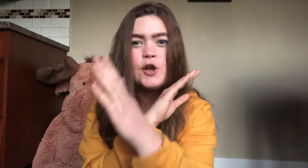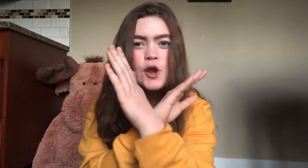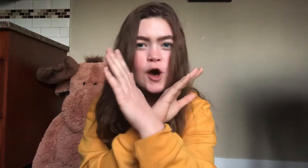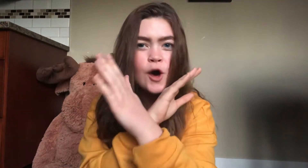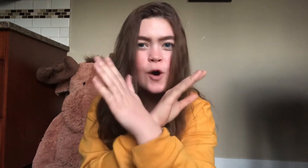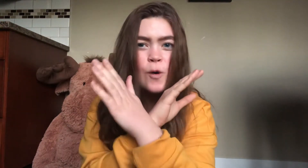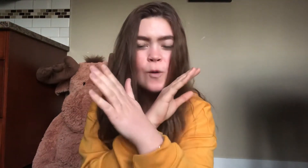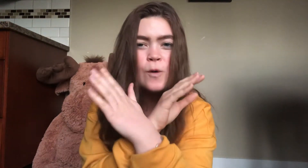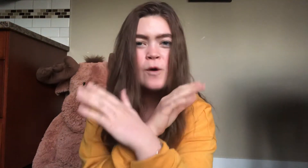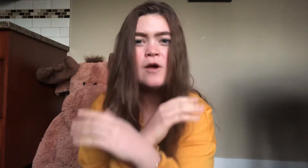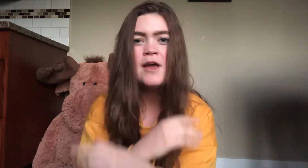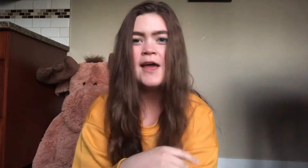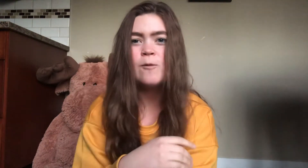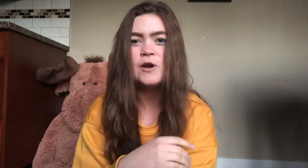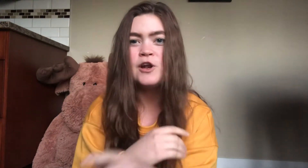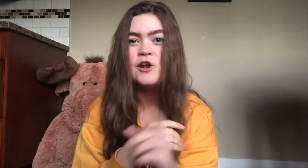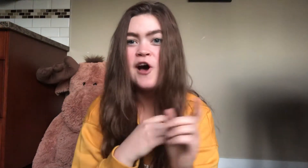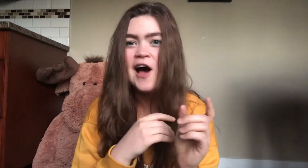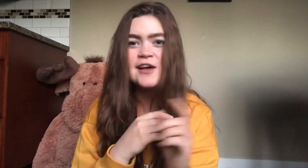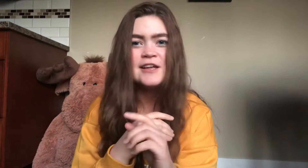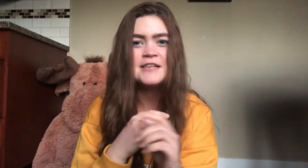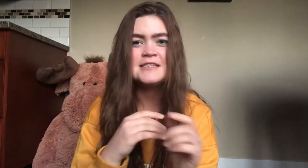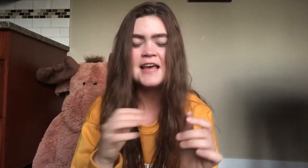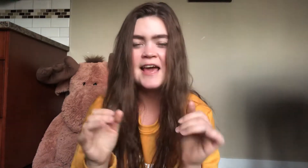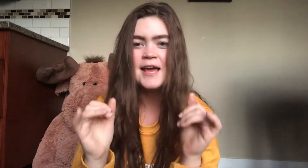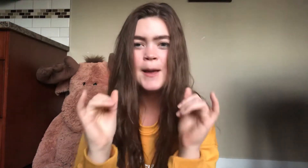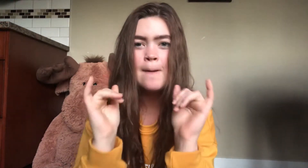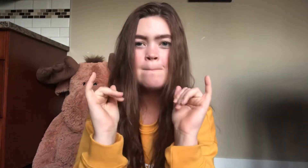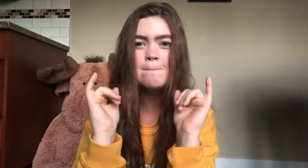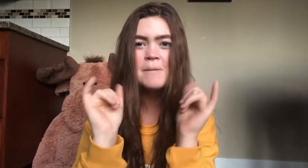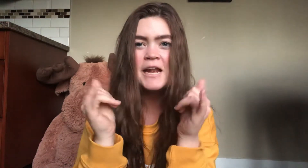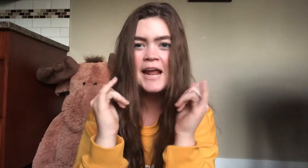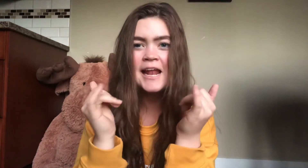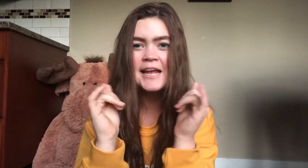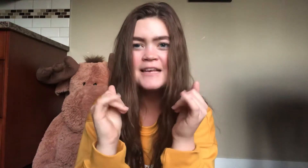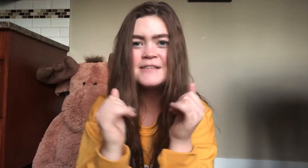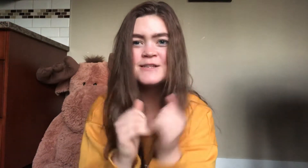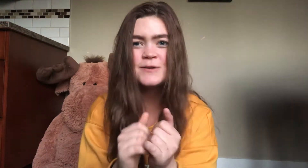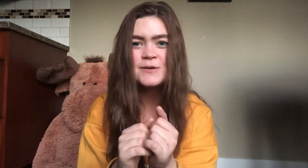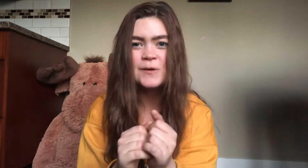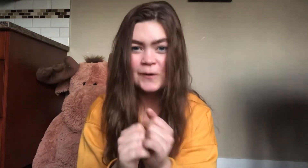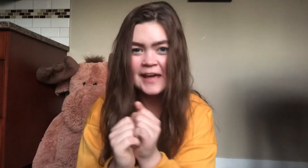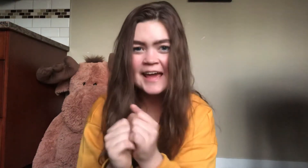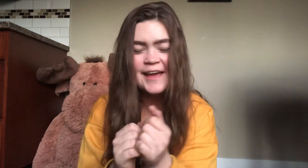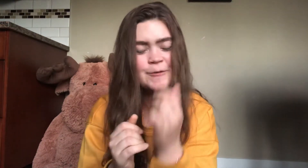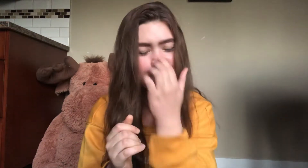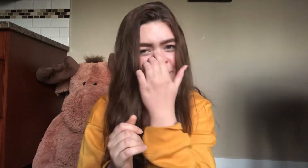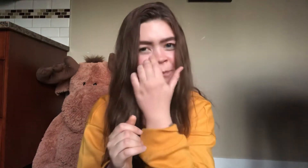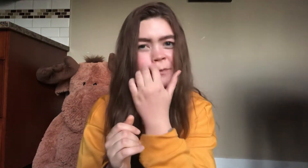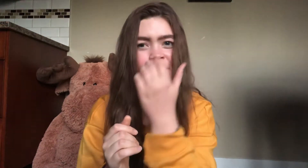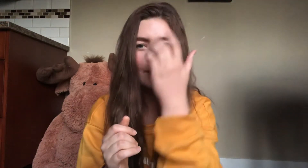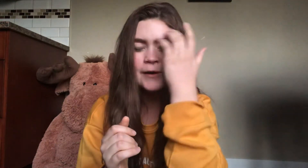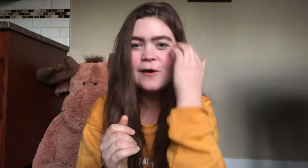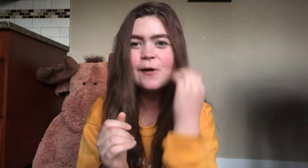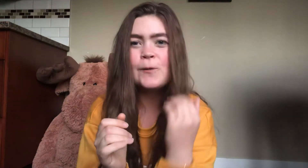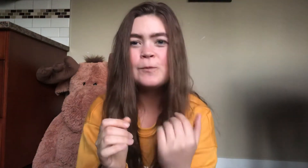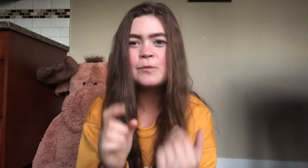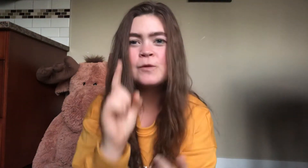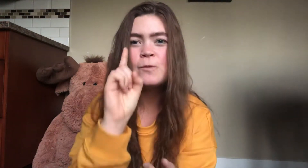no. And we're not gonna say bananas. Okay, here we go.